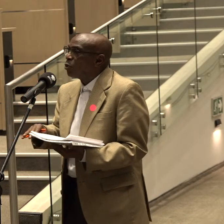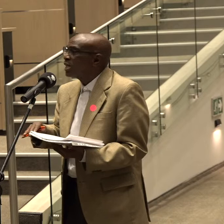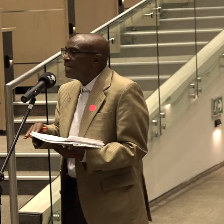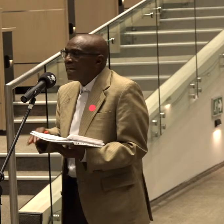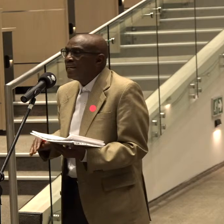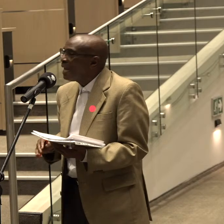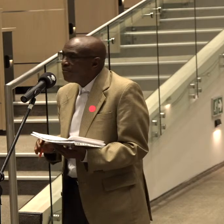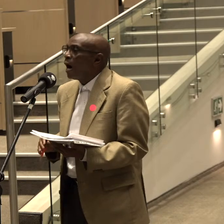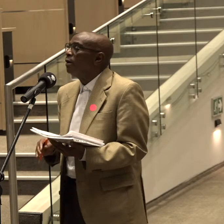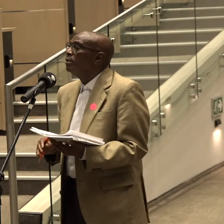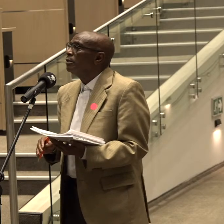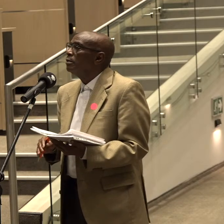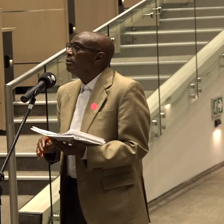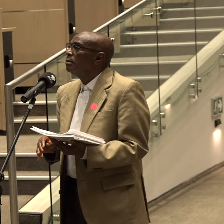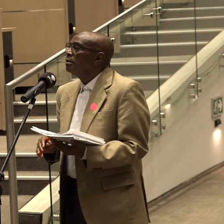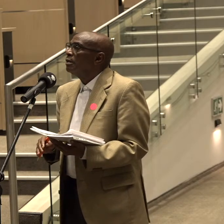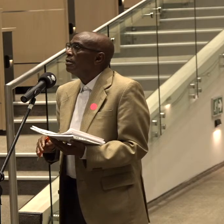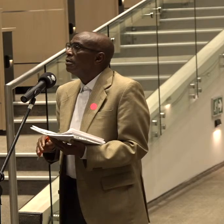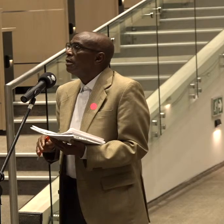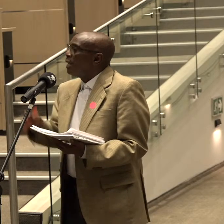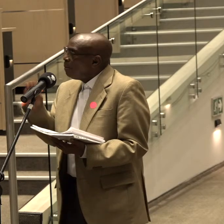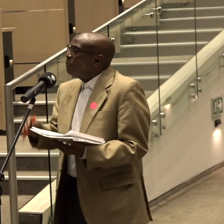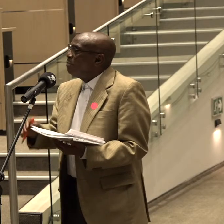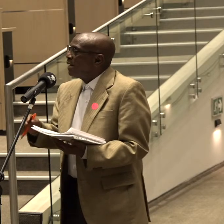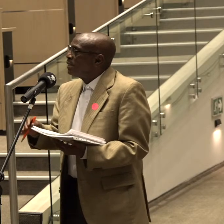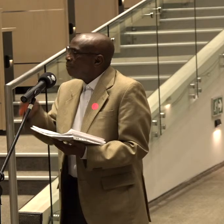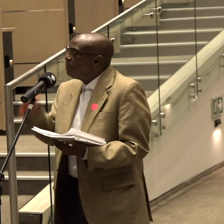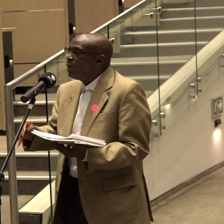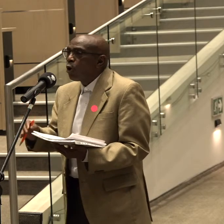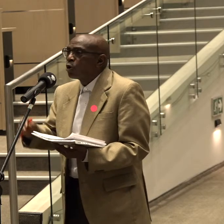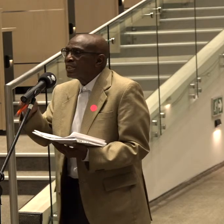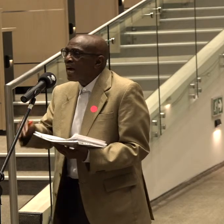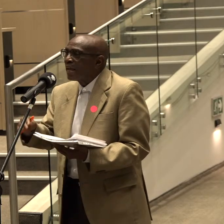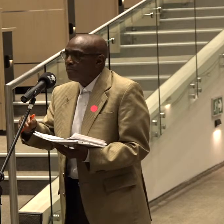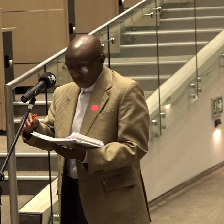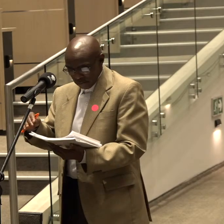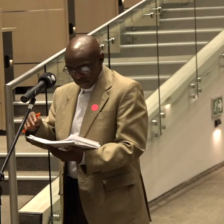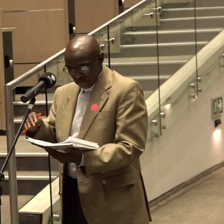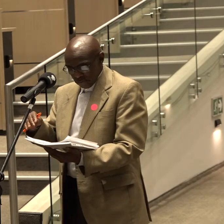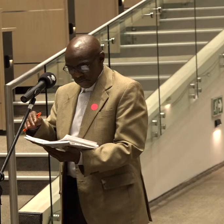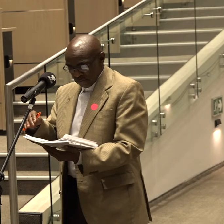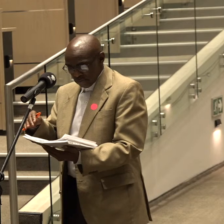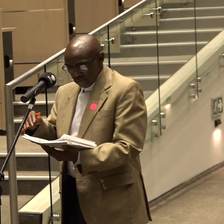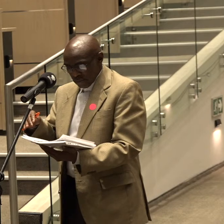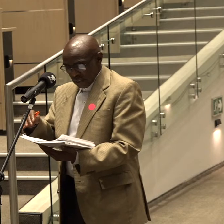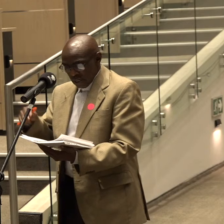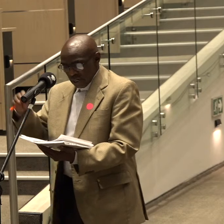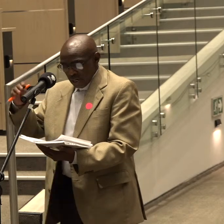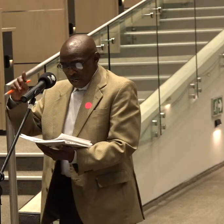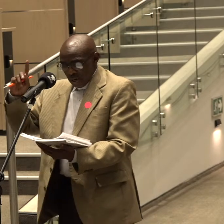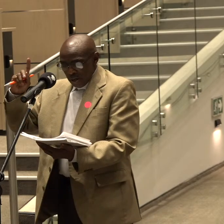the problem because they never implement the bill on time